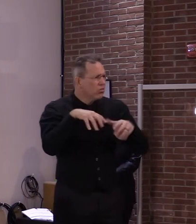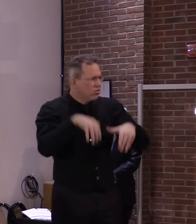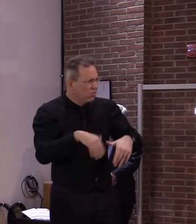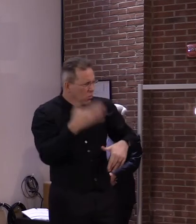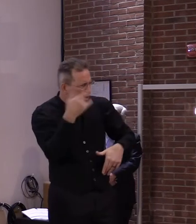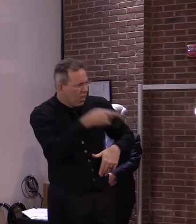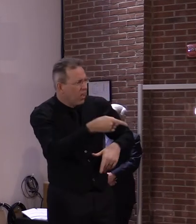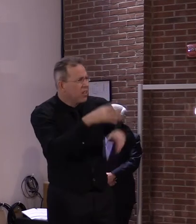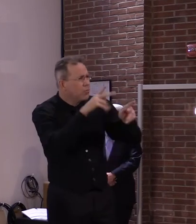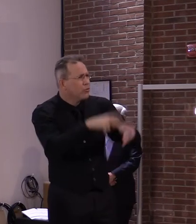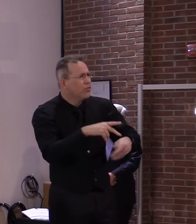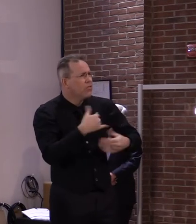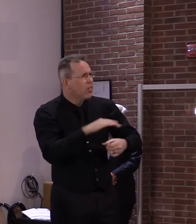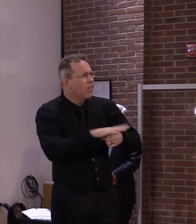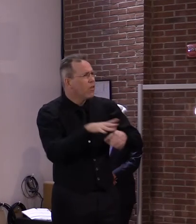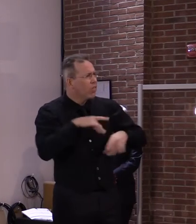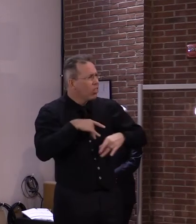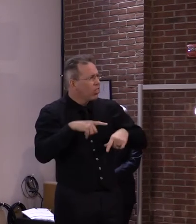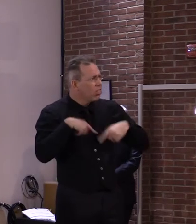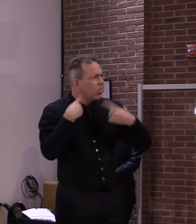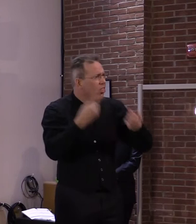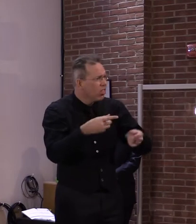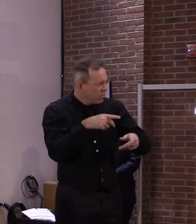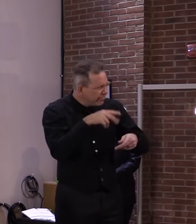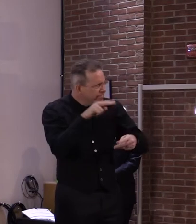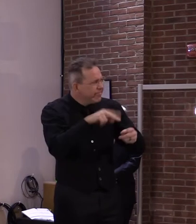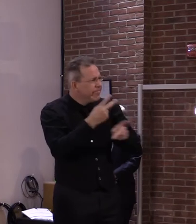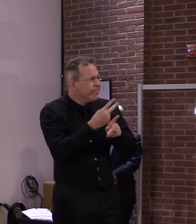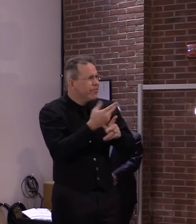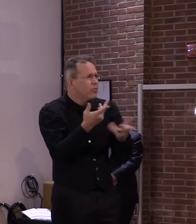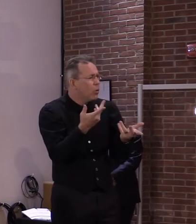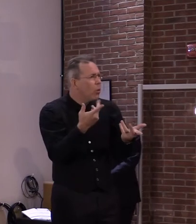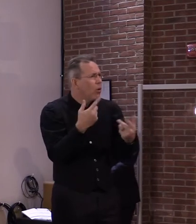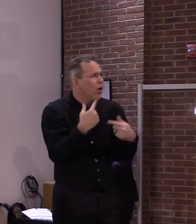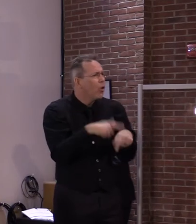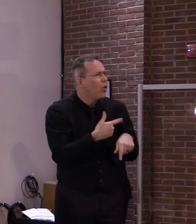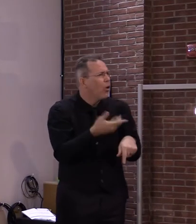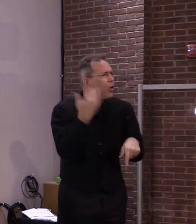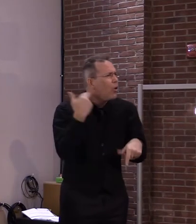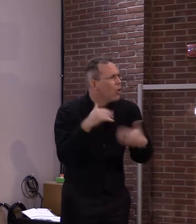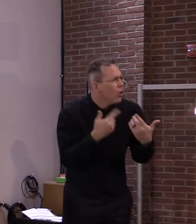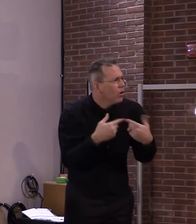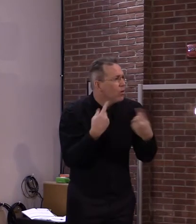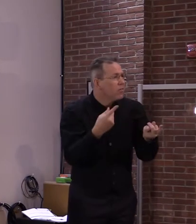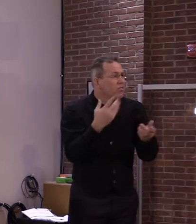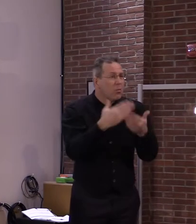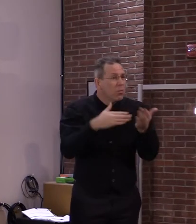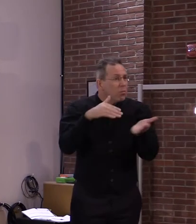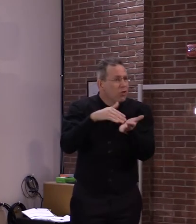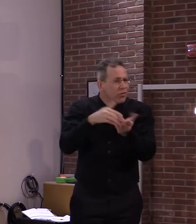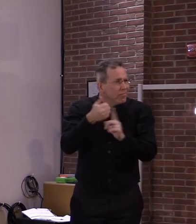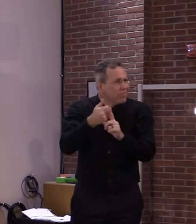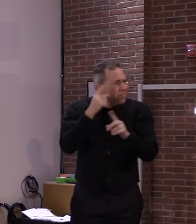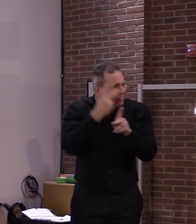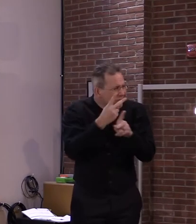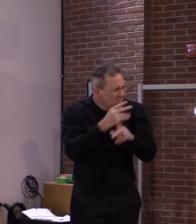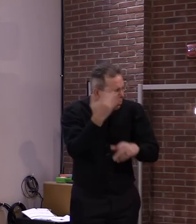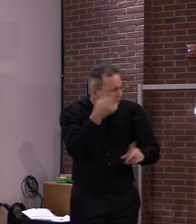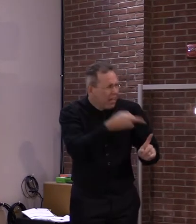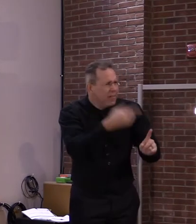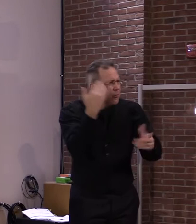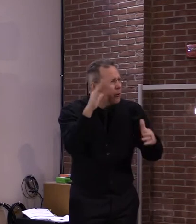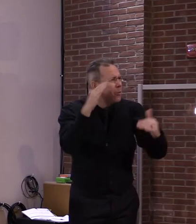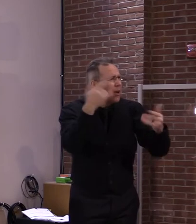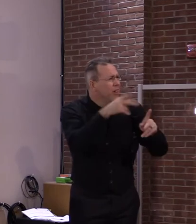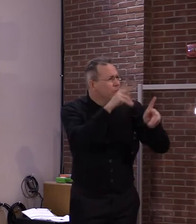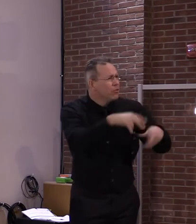the questions that they ask or that they provide in the context of their care so you